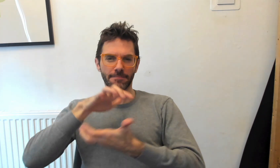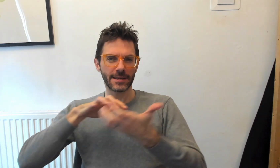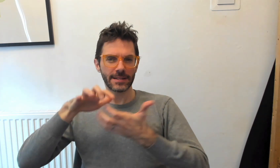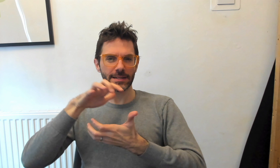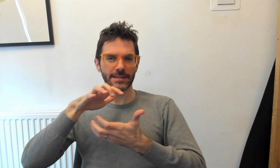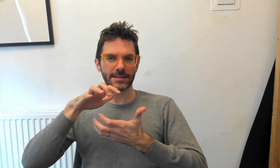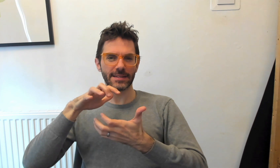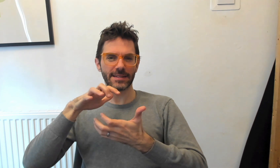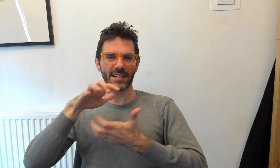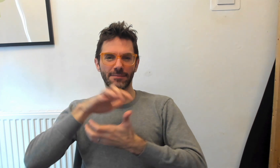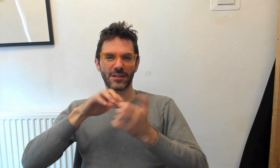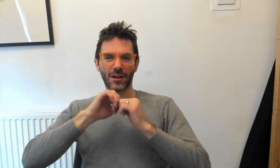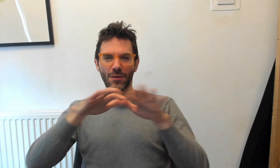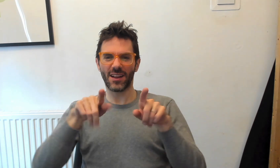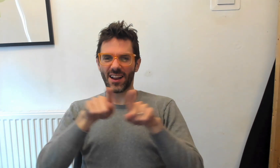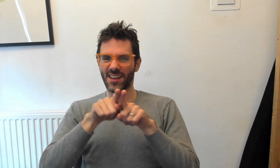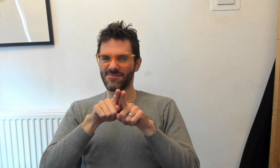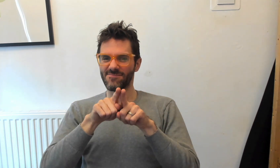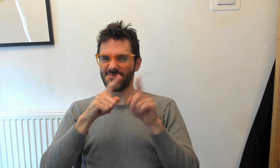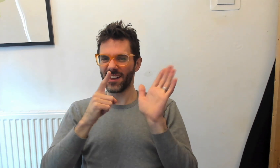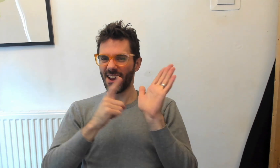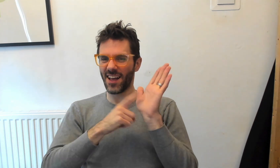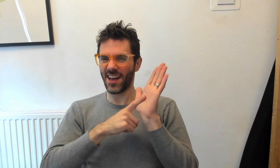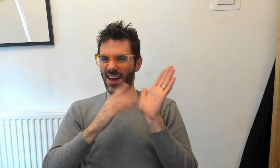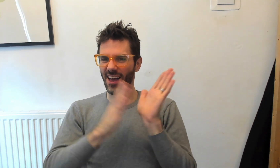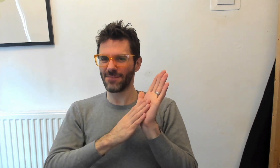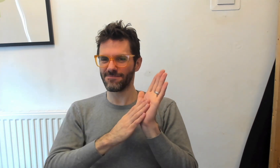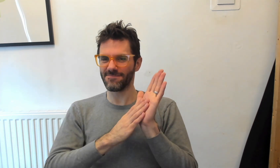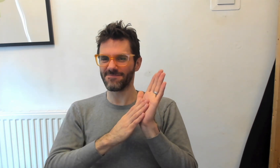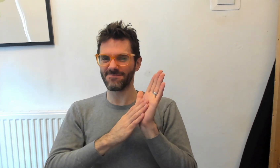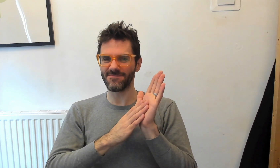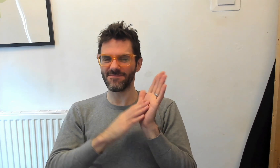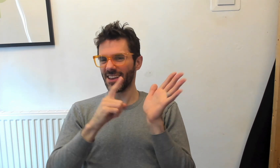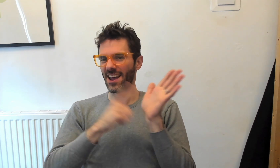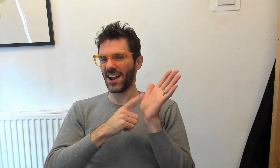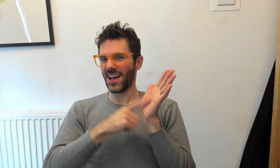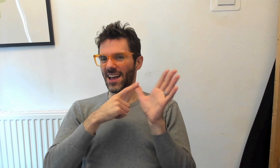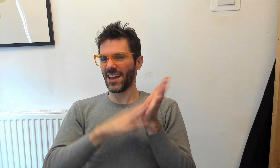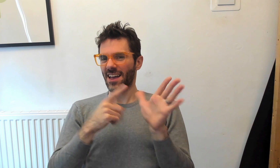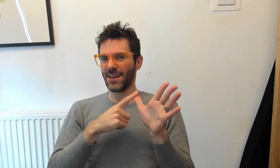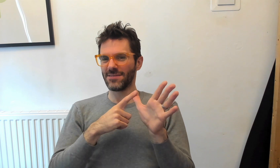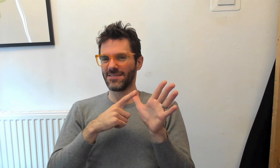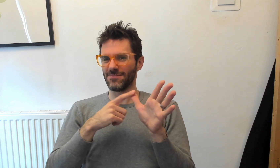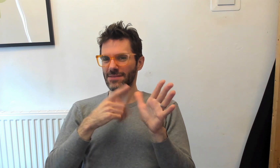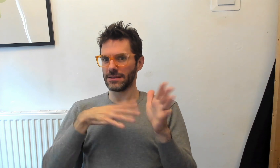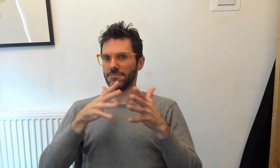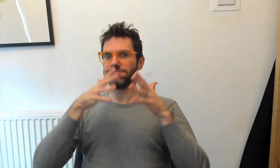is more complicated to deploy, such as LLM like Llama,